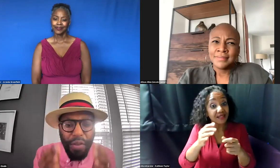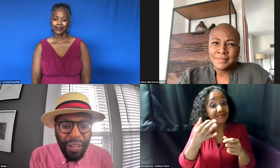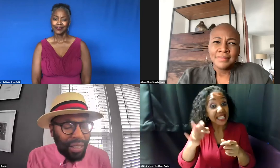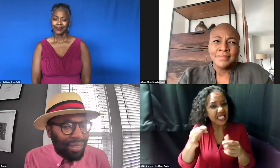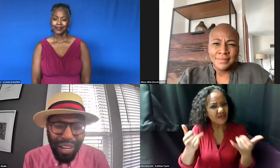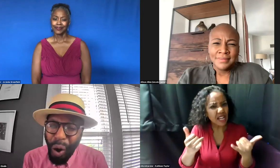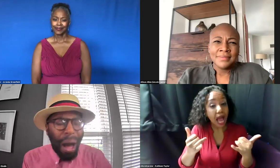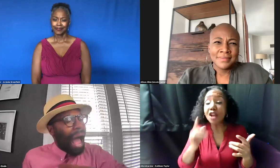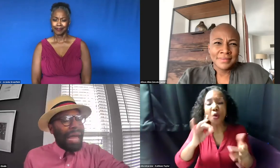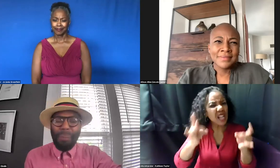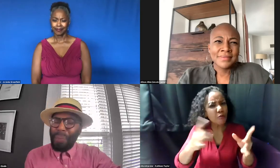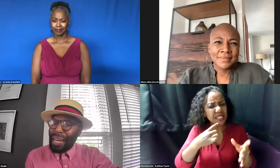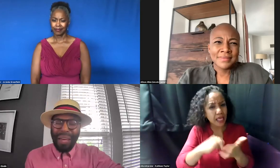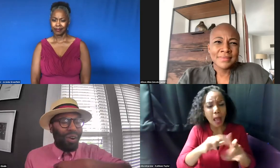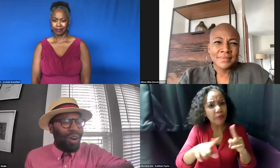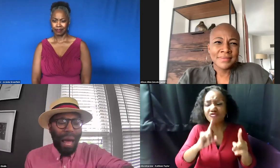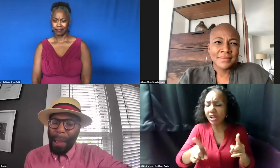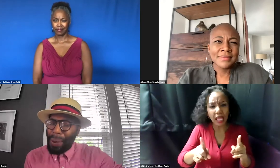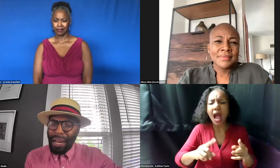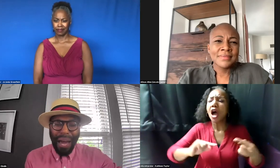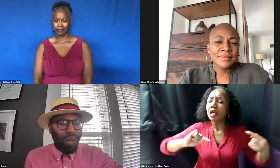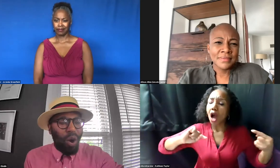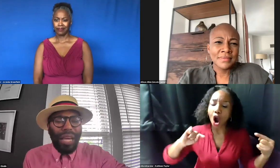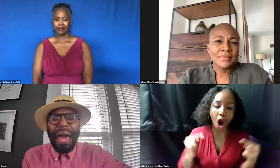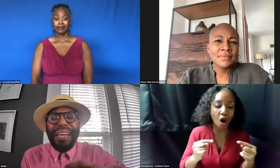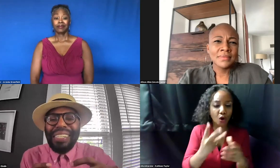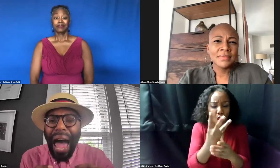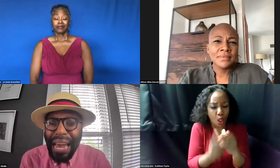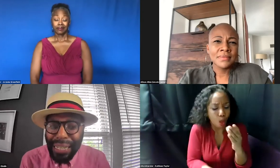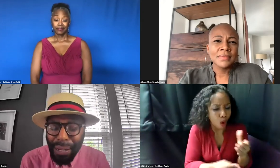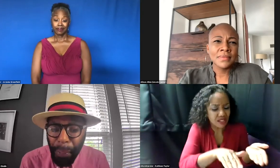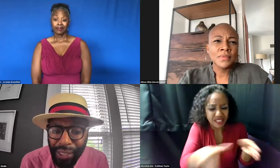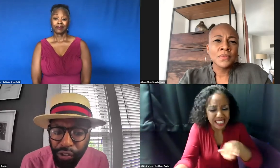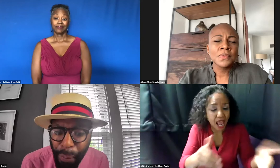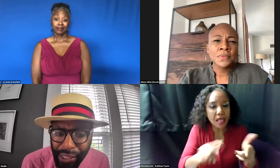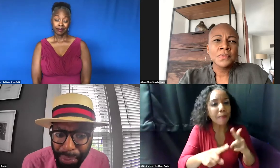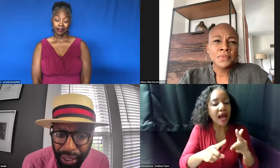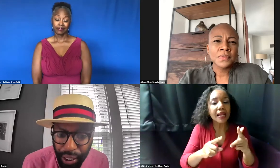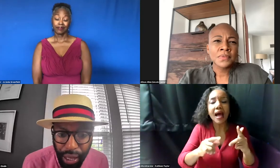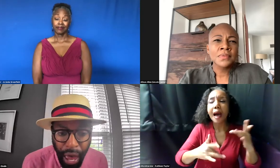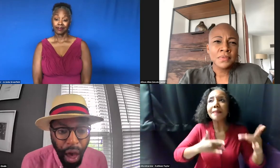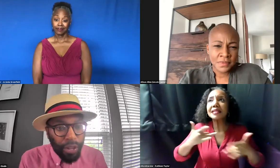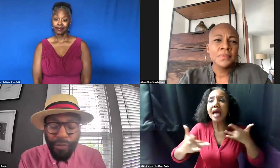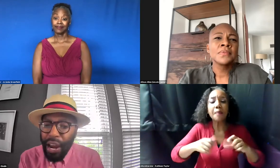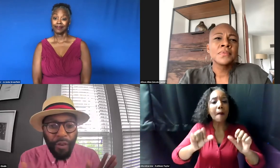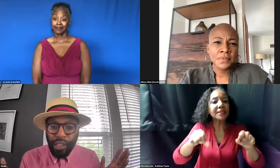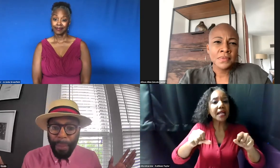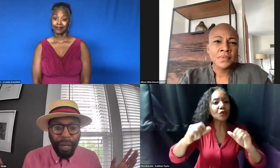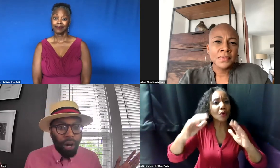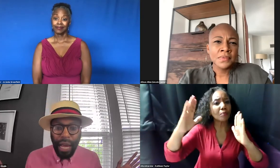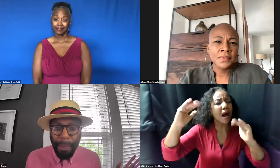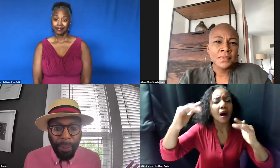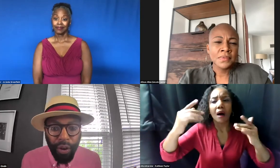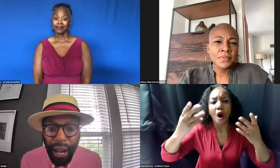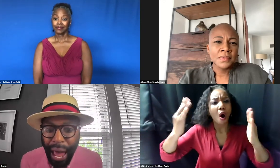a horrific thing to say. No, I am pained by the hurt. I am pained by the loss. I am excited about the potential for possibilities. For the very first time